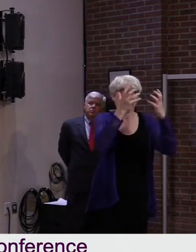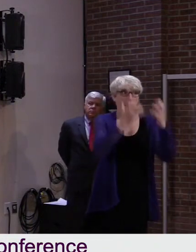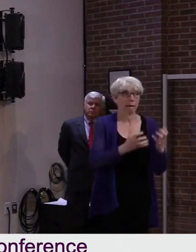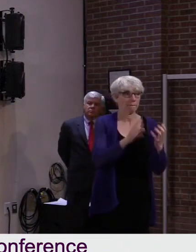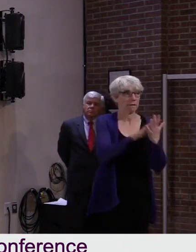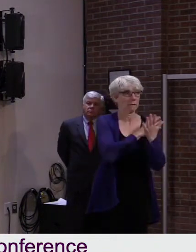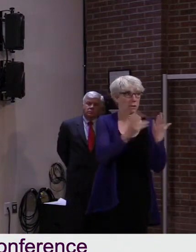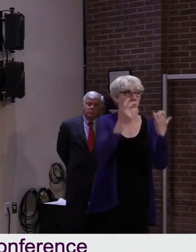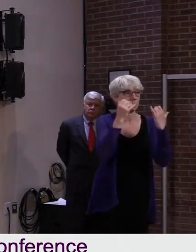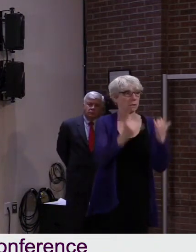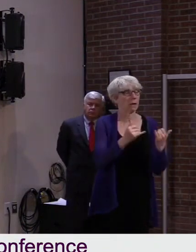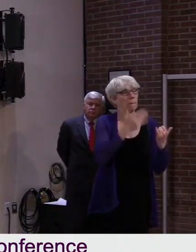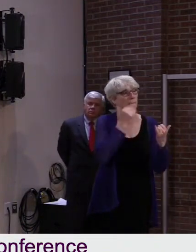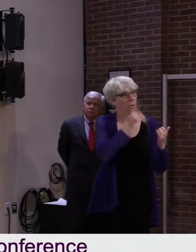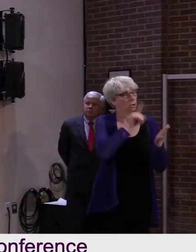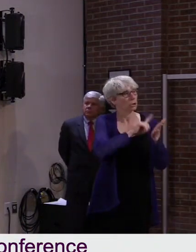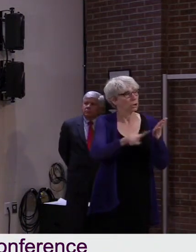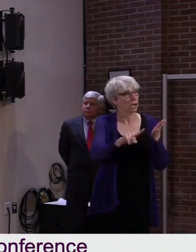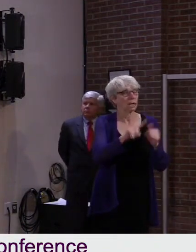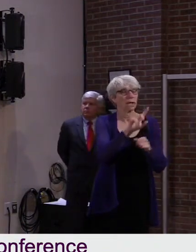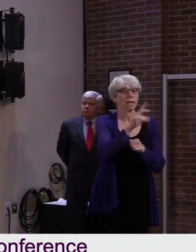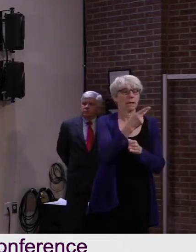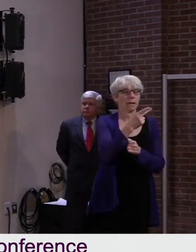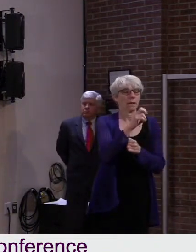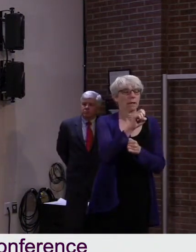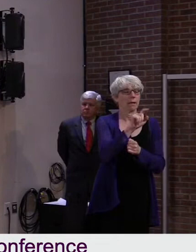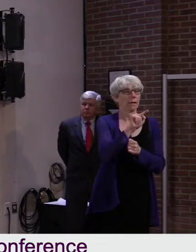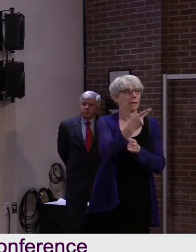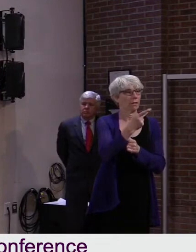healthvermont.gov/testing. Governor?